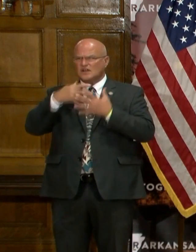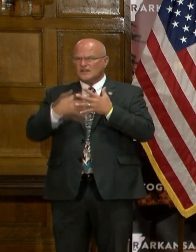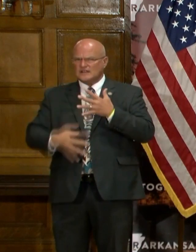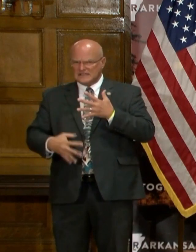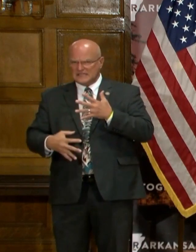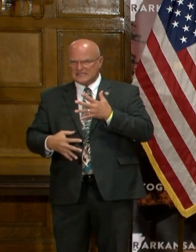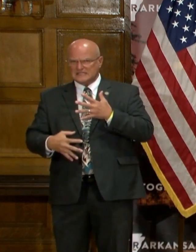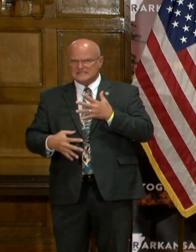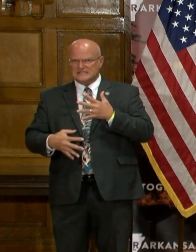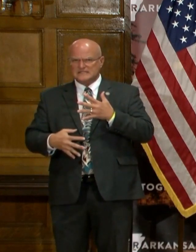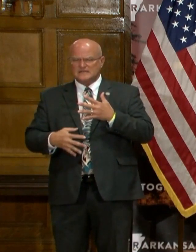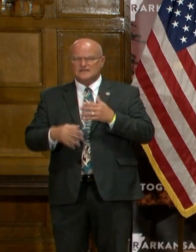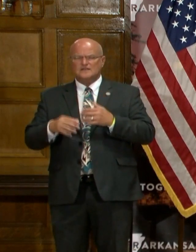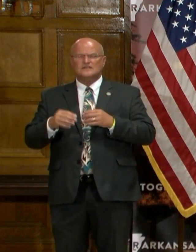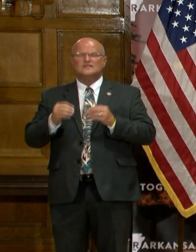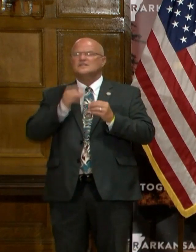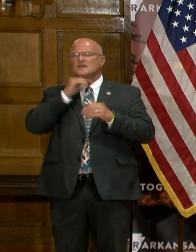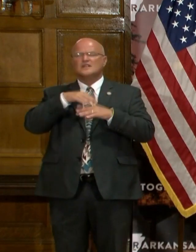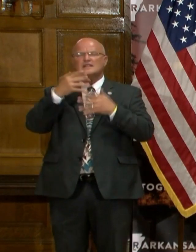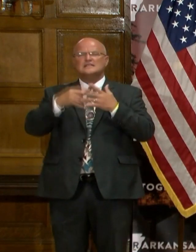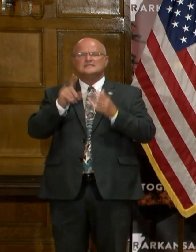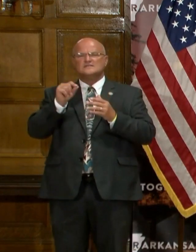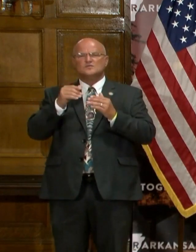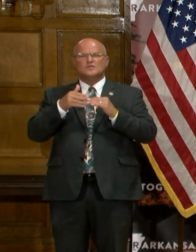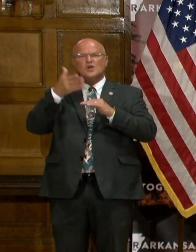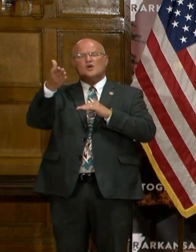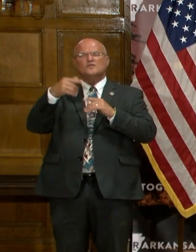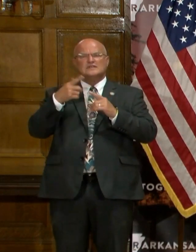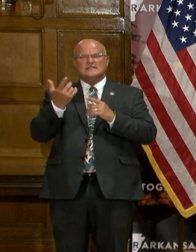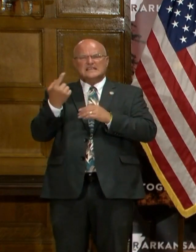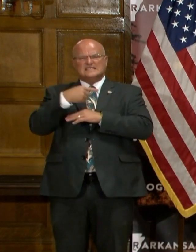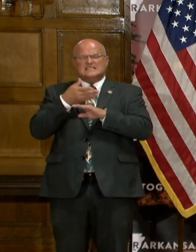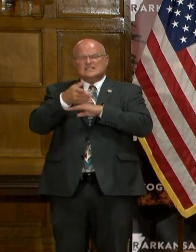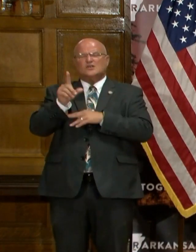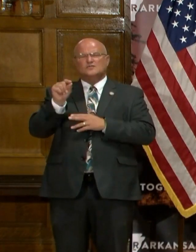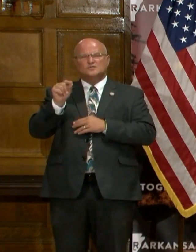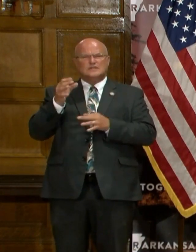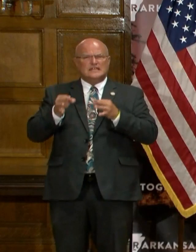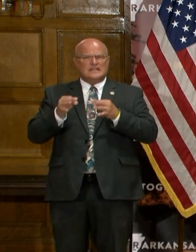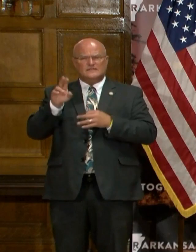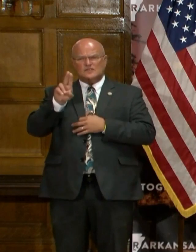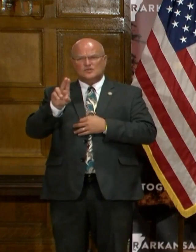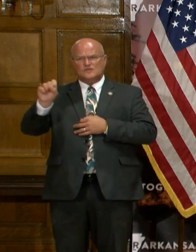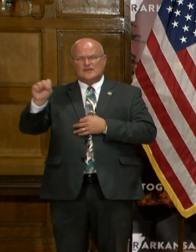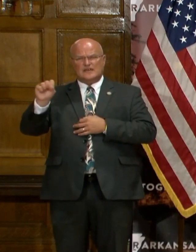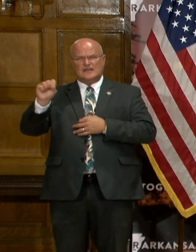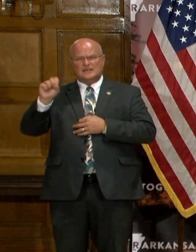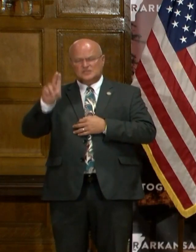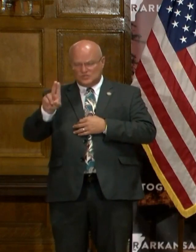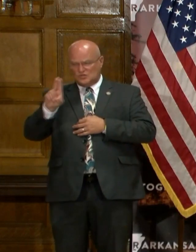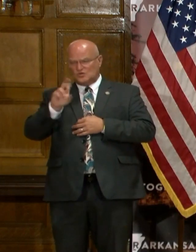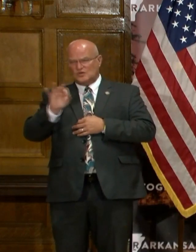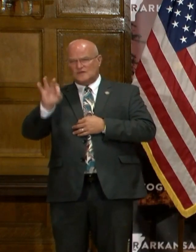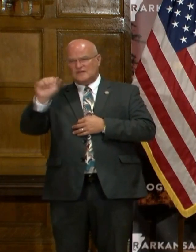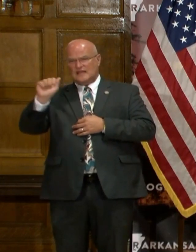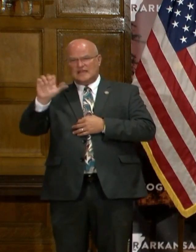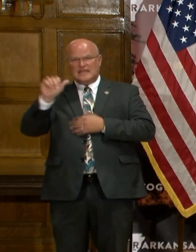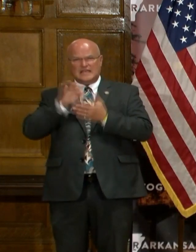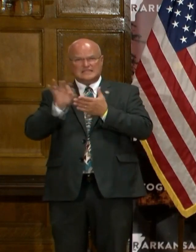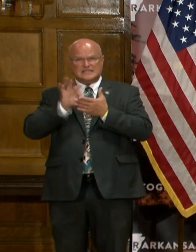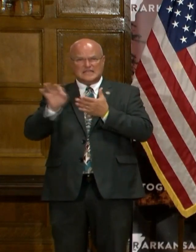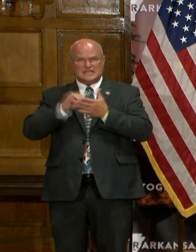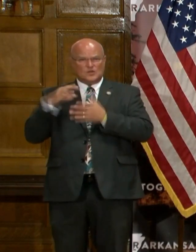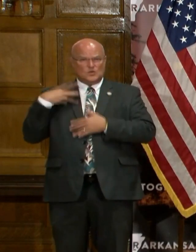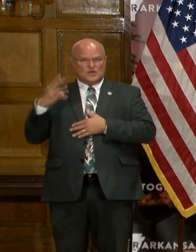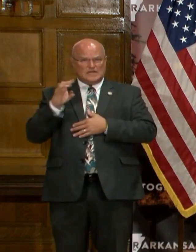of counties over 20 new cases, and today it was just a little over 20. I'm wondering if the U of A cases are also being counted in the